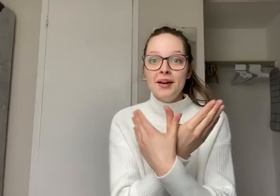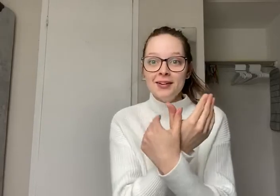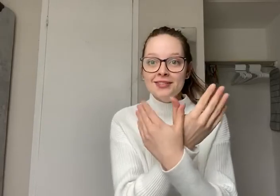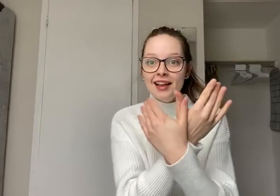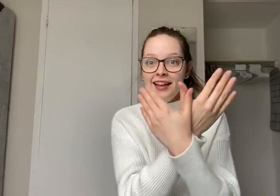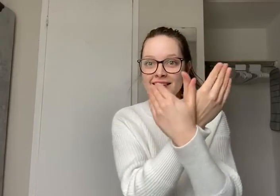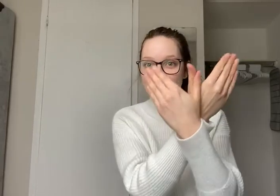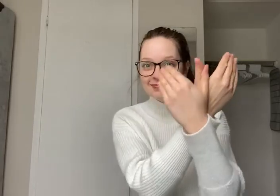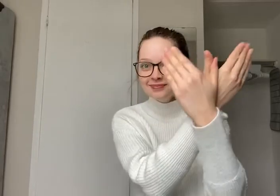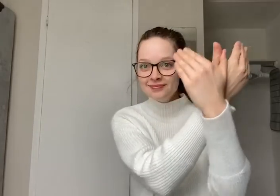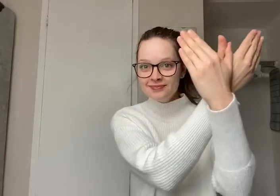Butterfly.